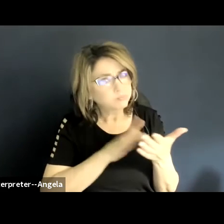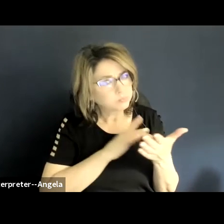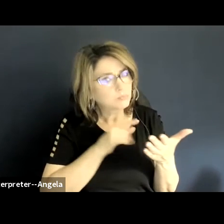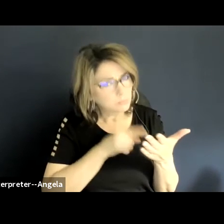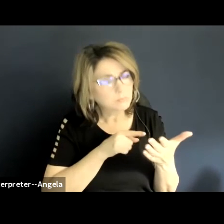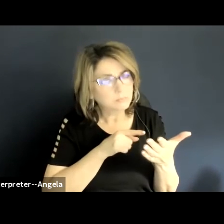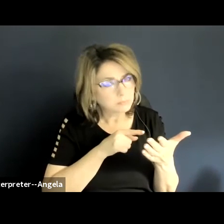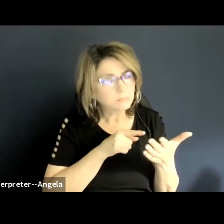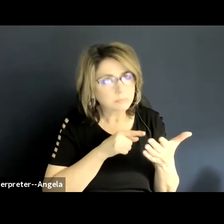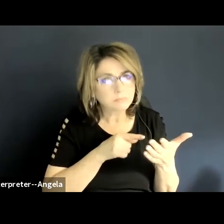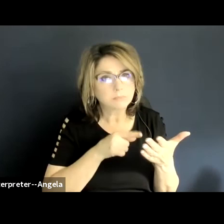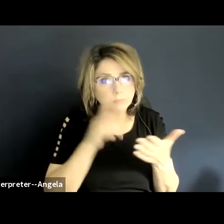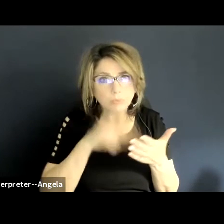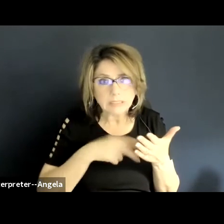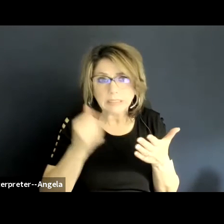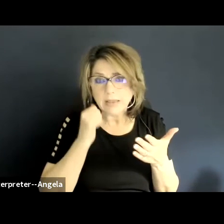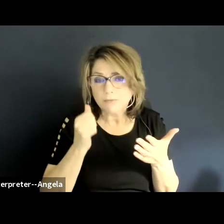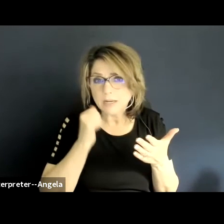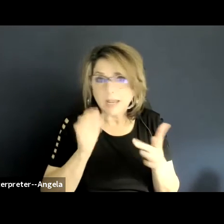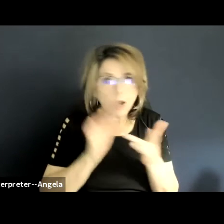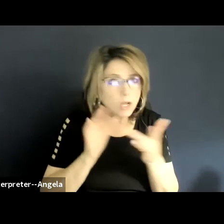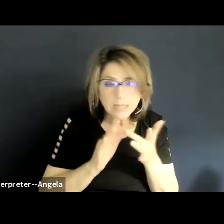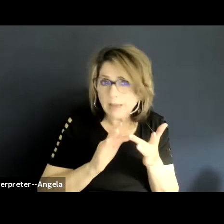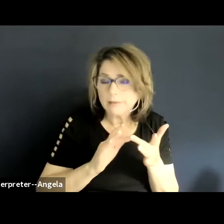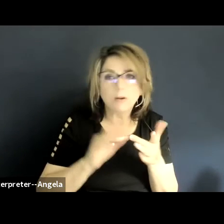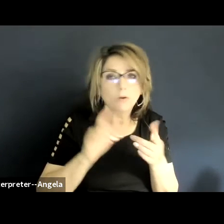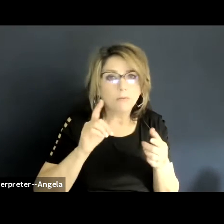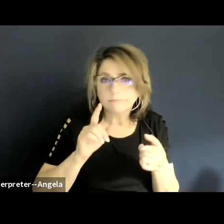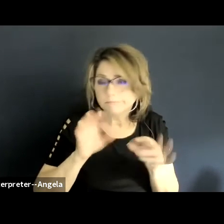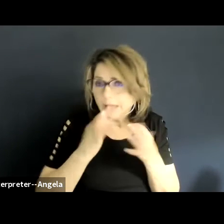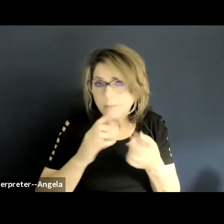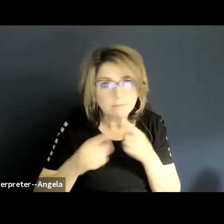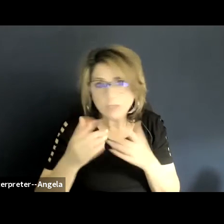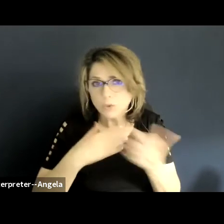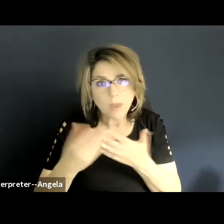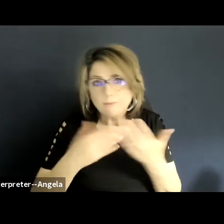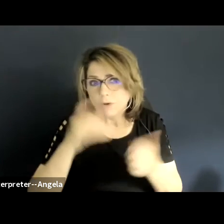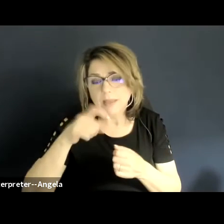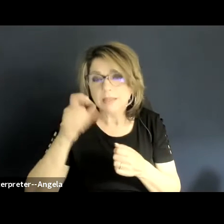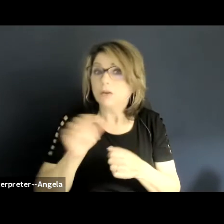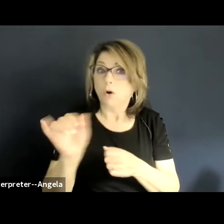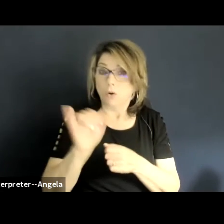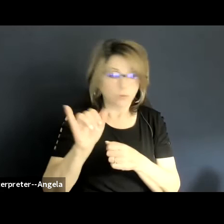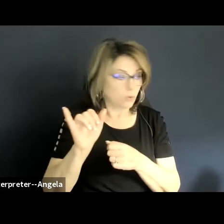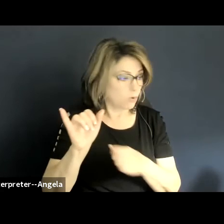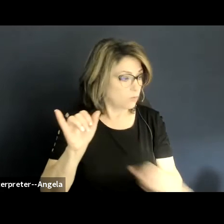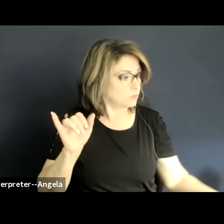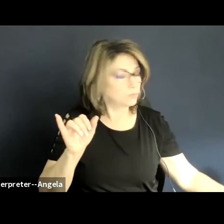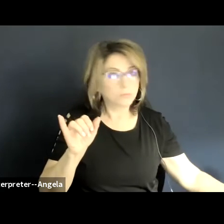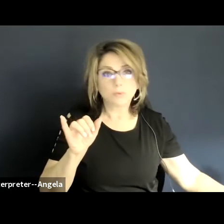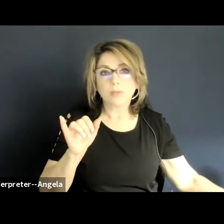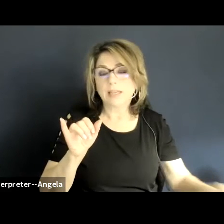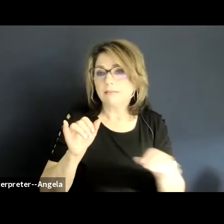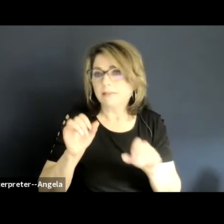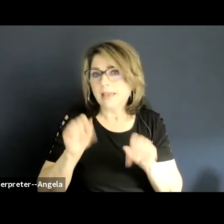day with whoever that they needed. And also so that we can provide